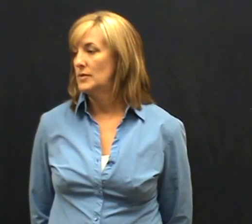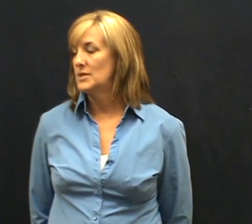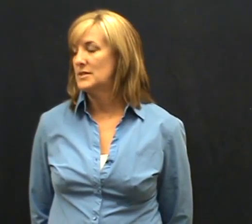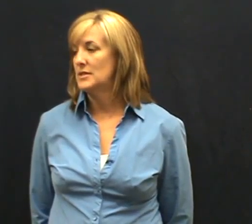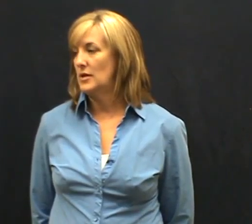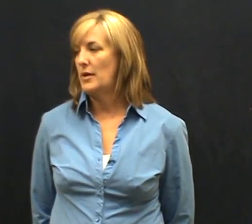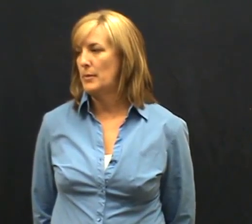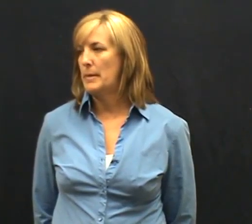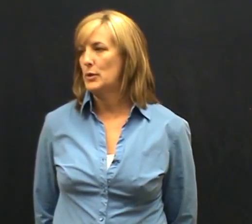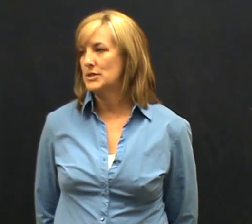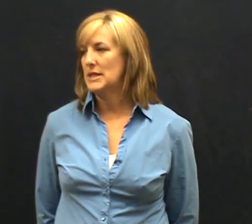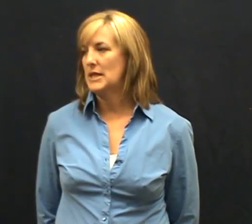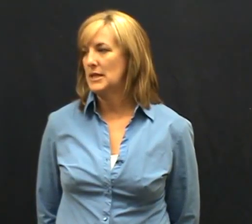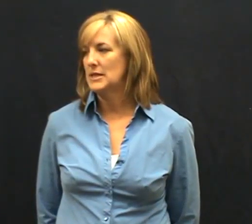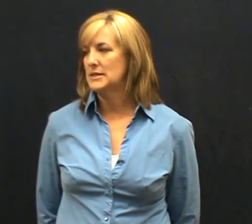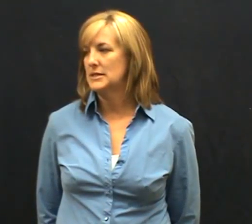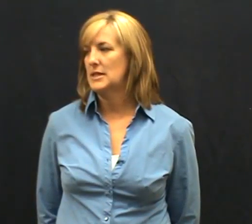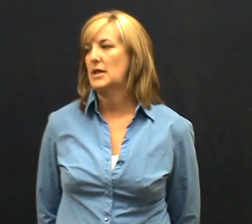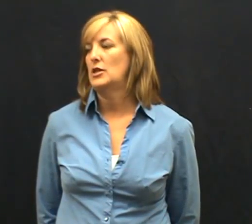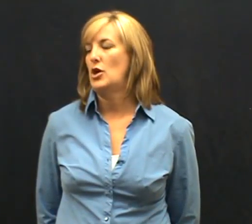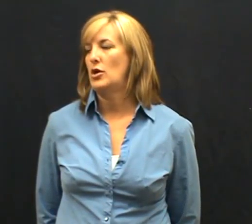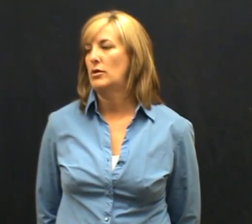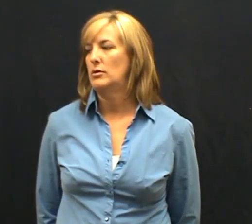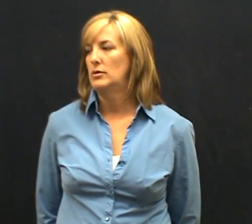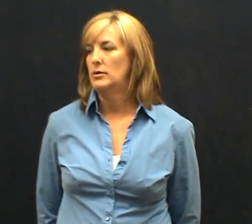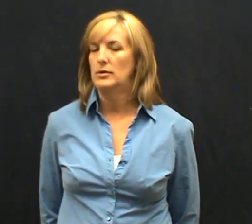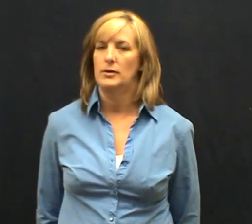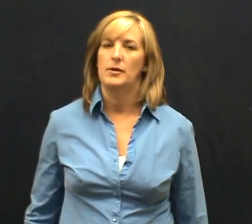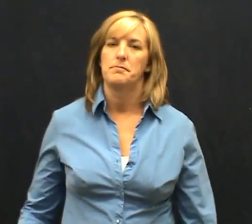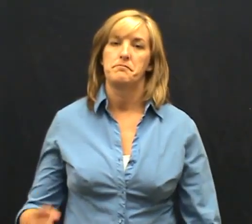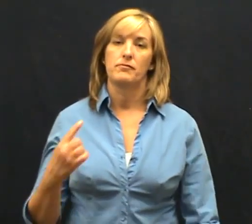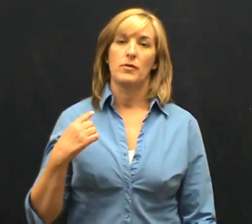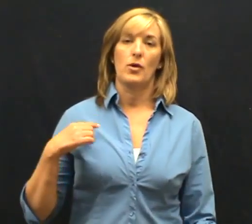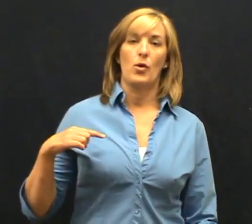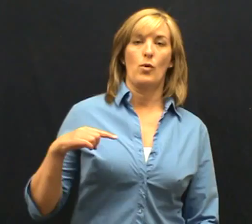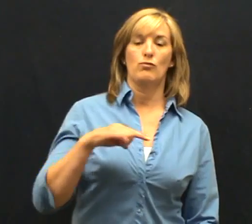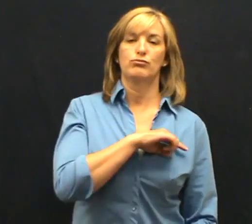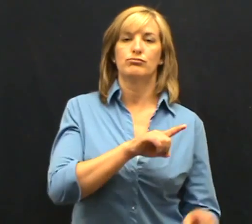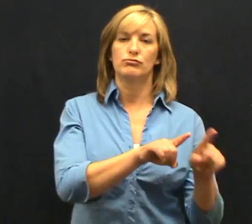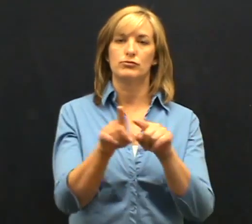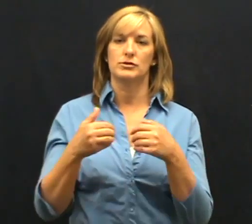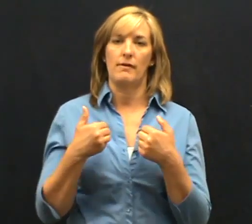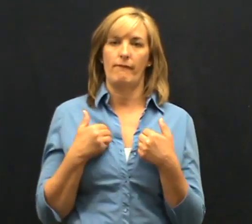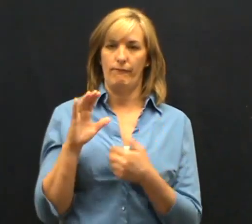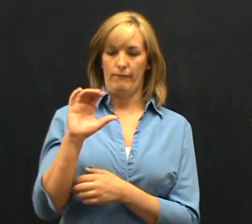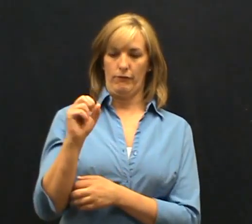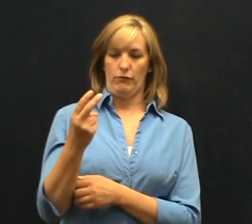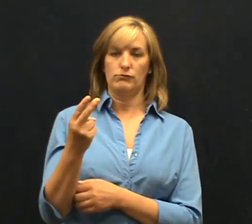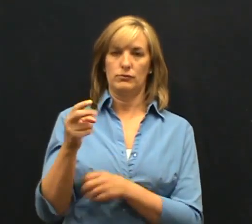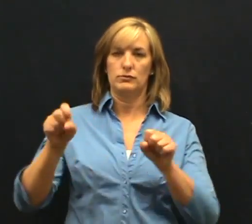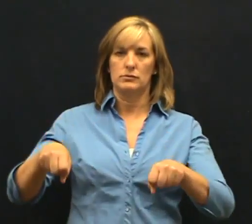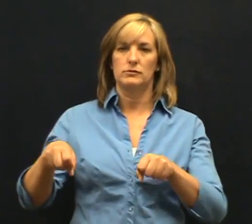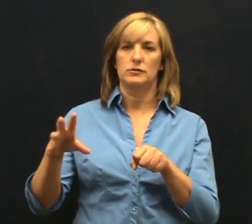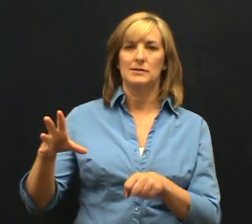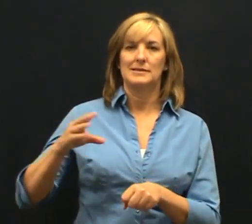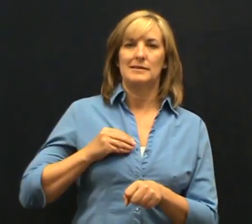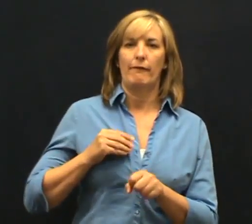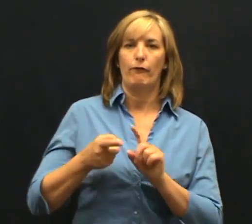This, I I was just not remember worried seeing about it. this, it's like a long. We also have cash that can be received from a remote source. In other words, people